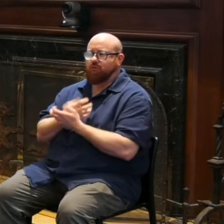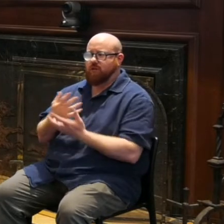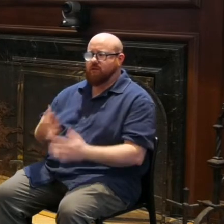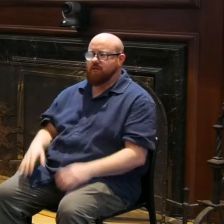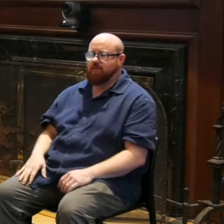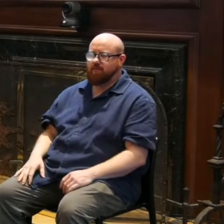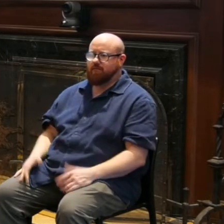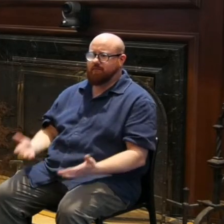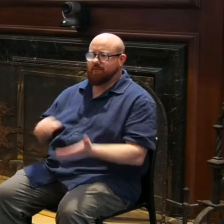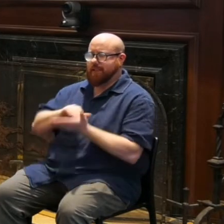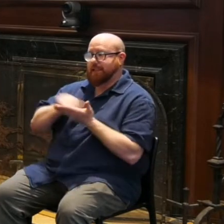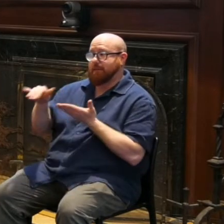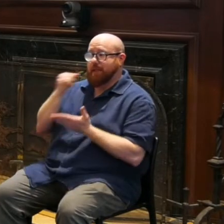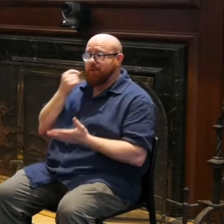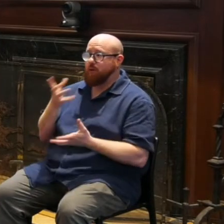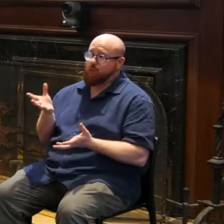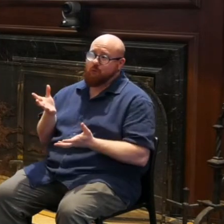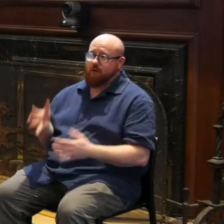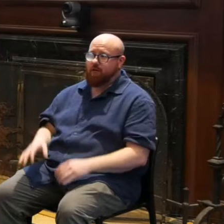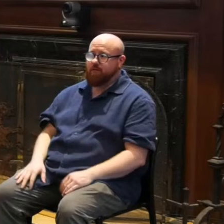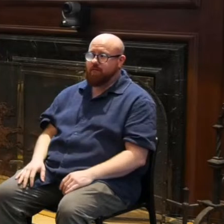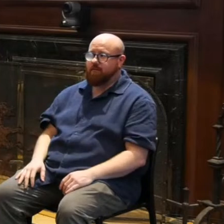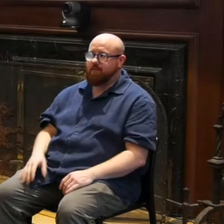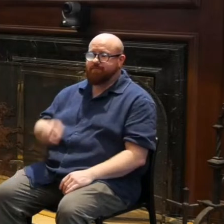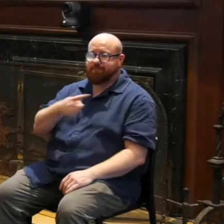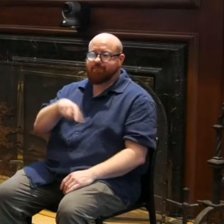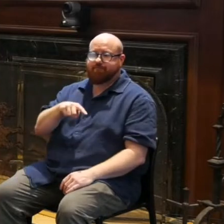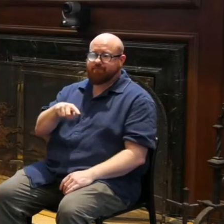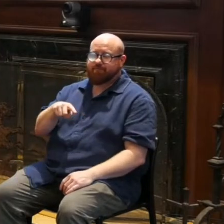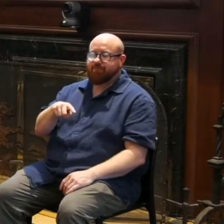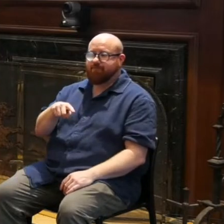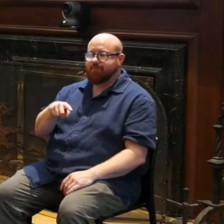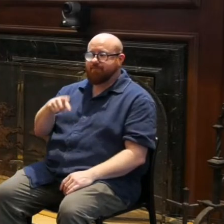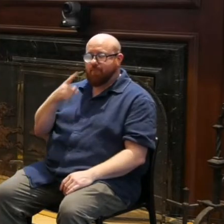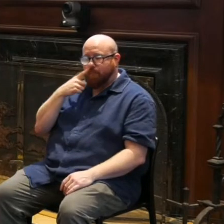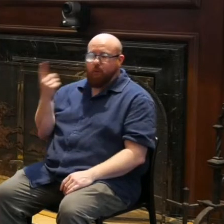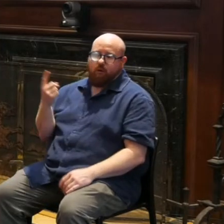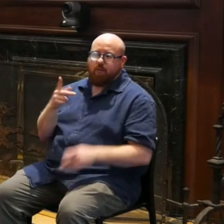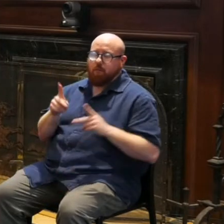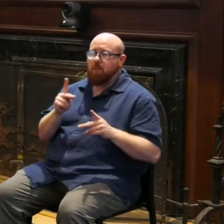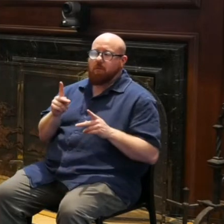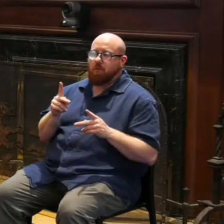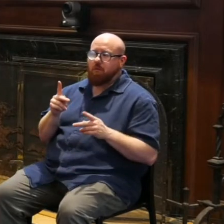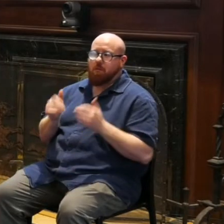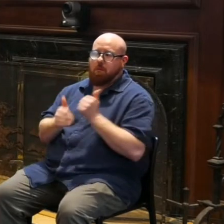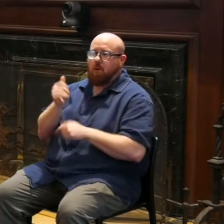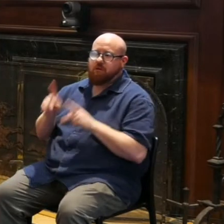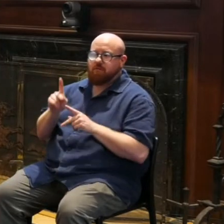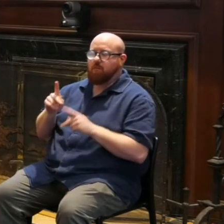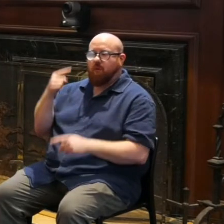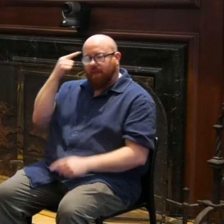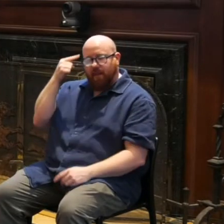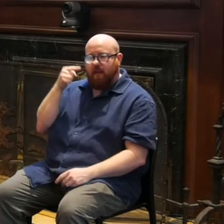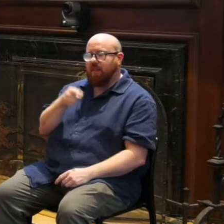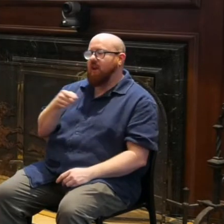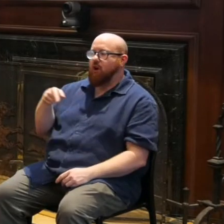Dismiss, if you will, these plain folk most find endearingly quaint, if